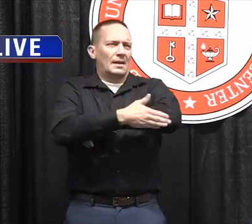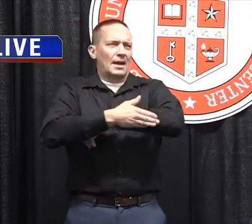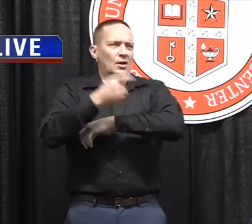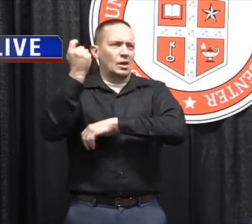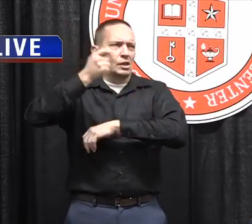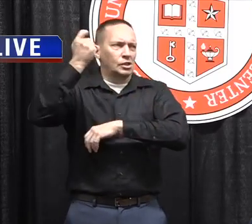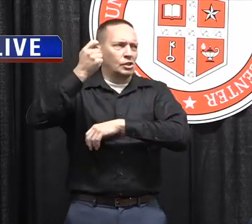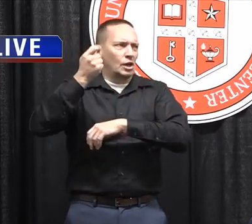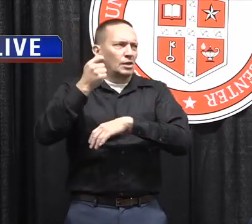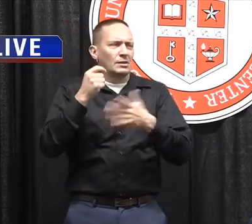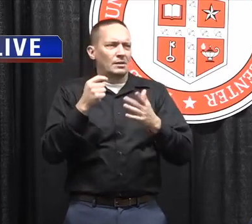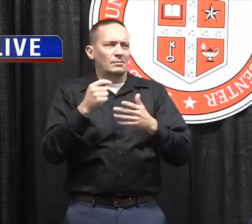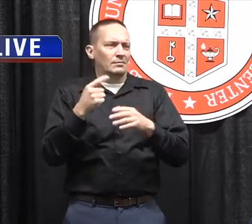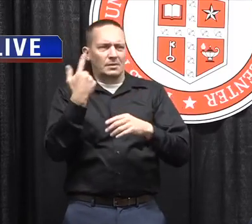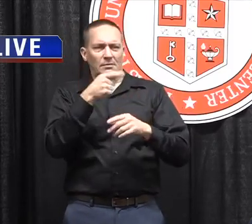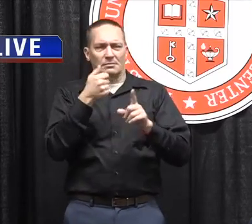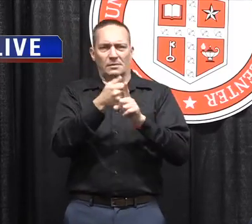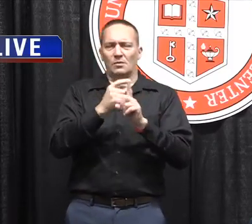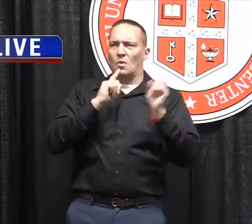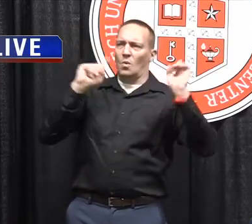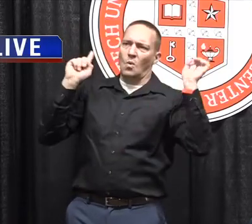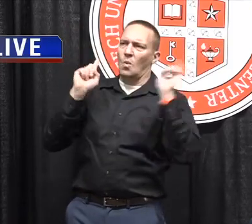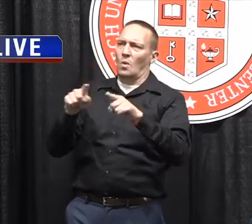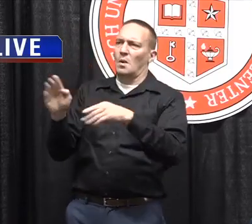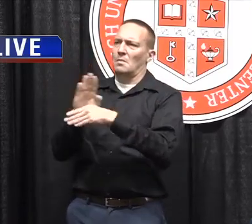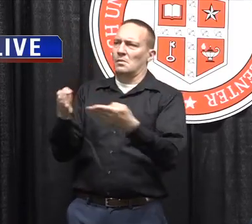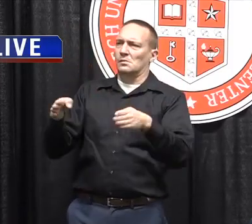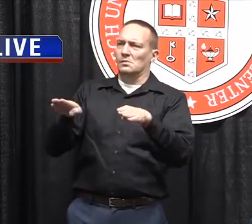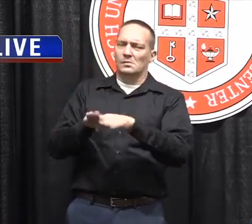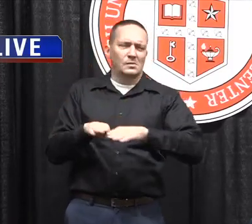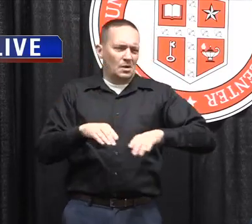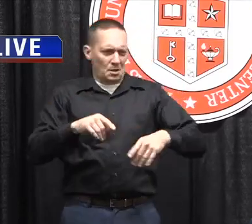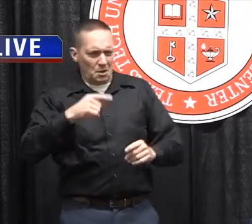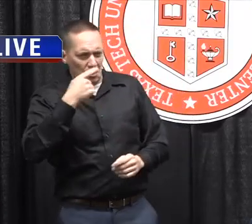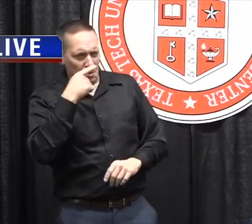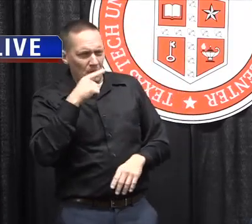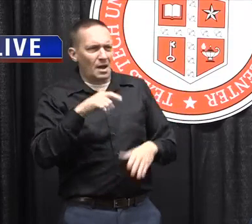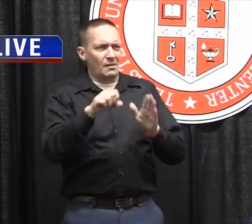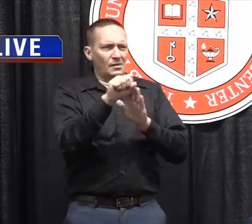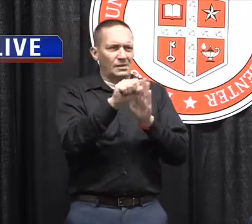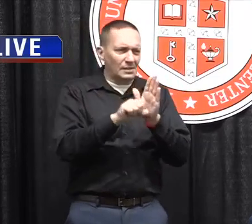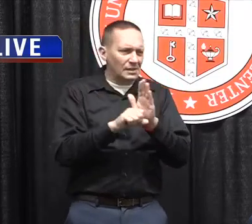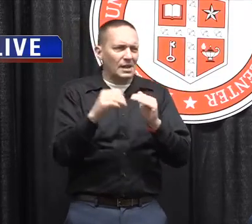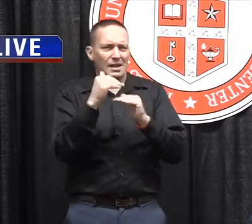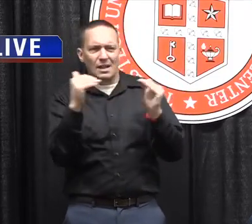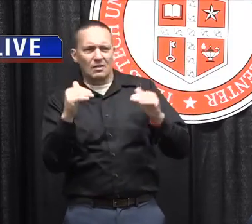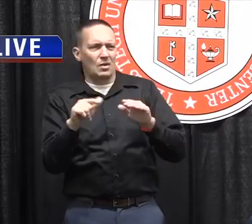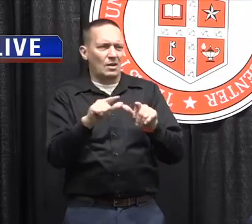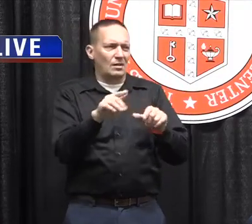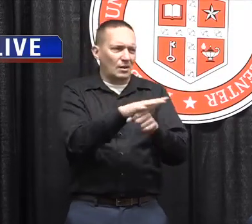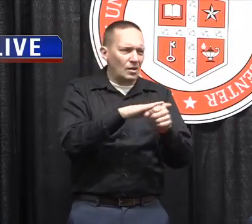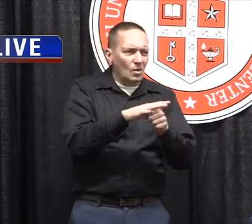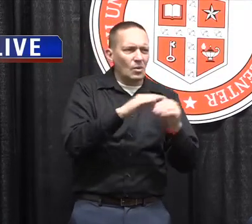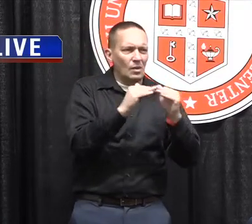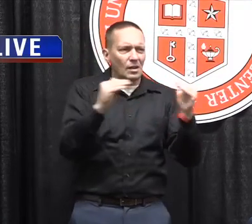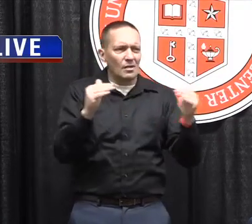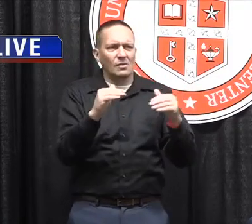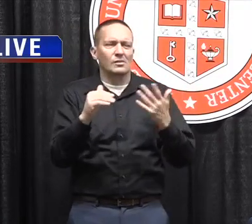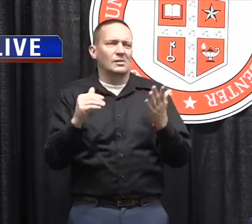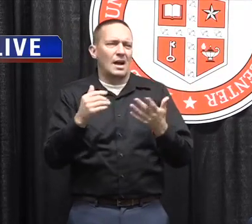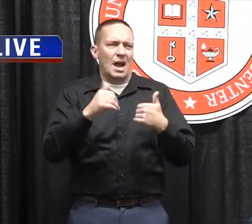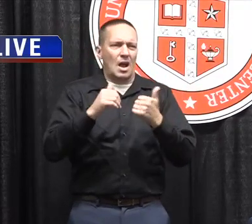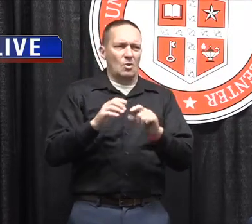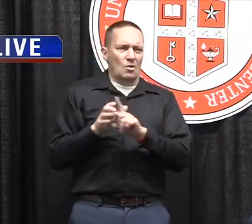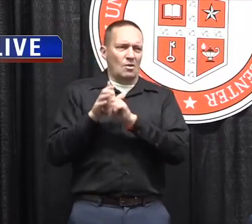had an order to close businesses. At the state level, can you talk about local level enforcement of business closures, especially as COVID cases are spiking in places like